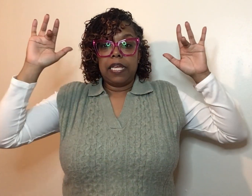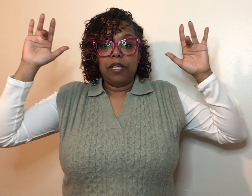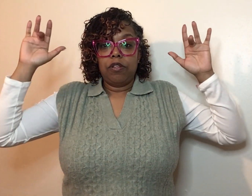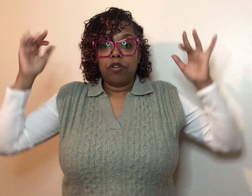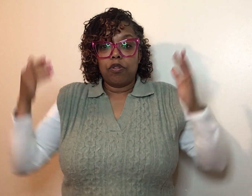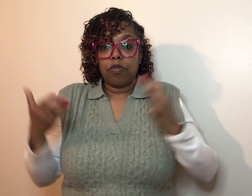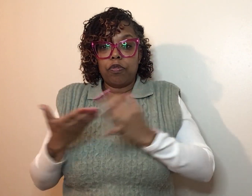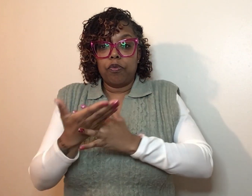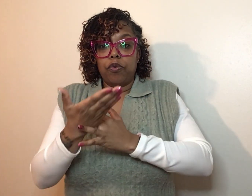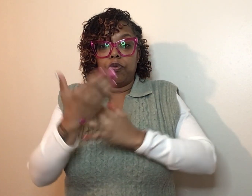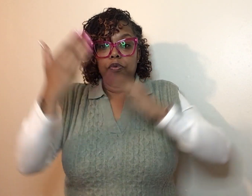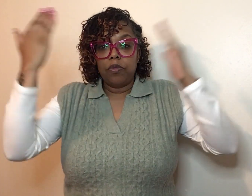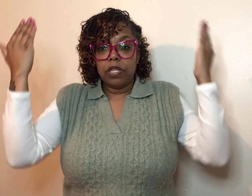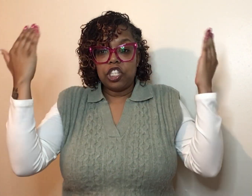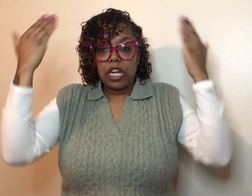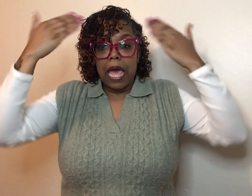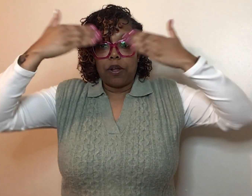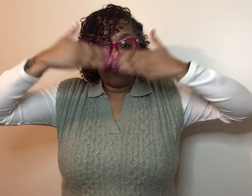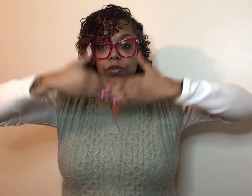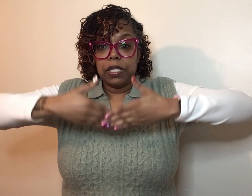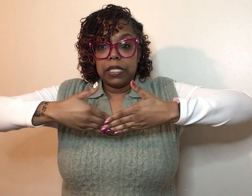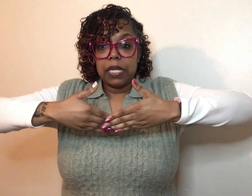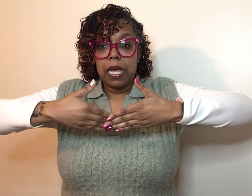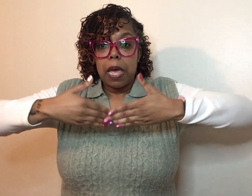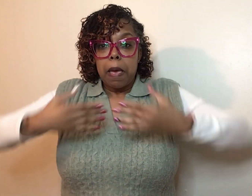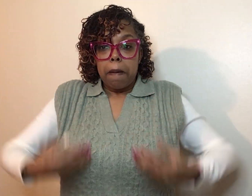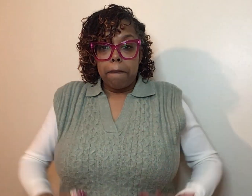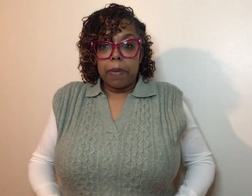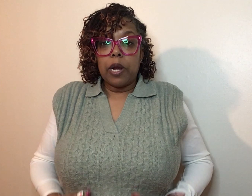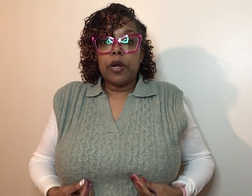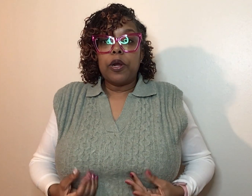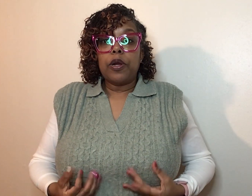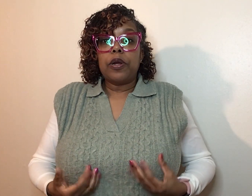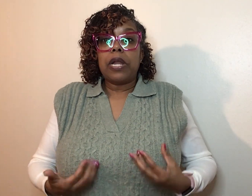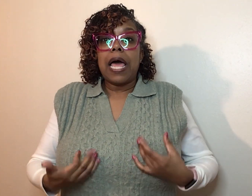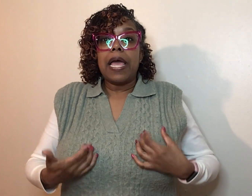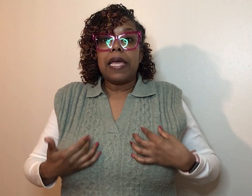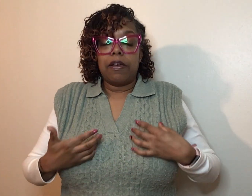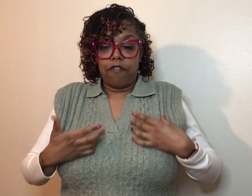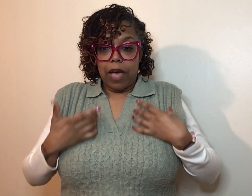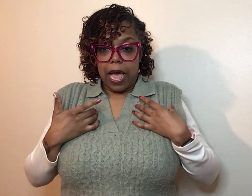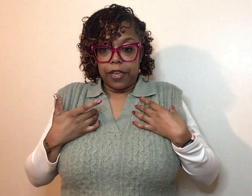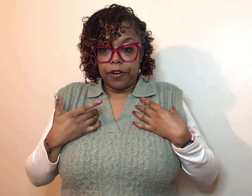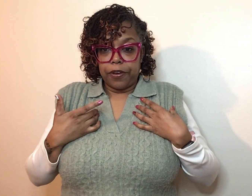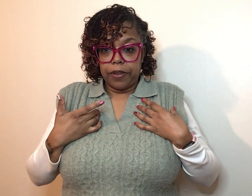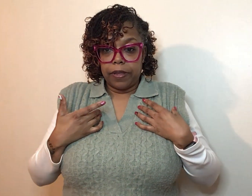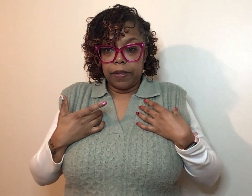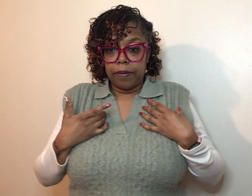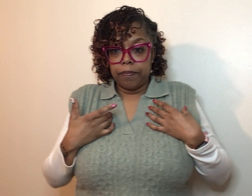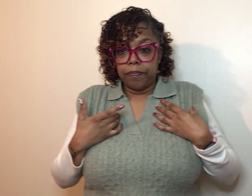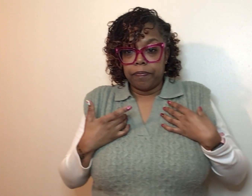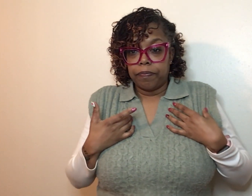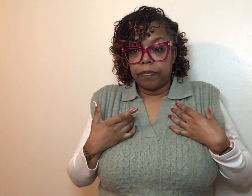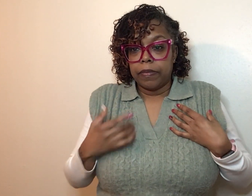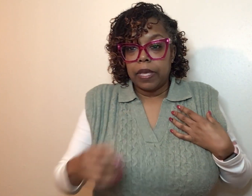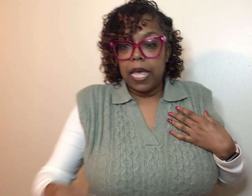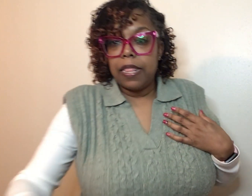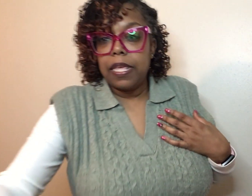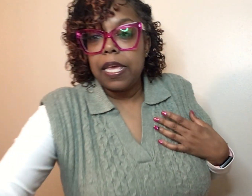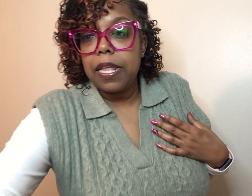shining through the shadows, burn like a fire. And then